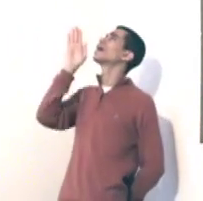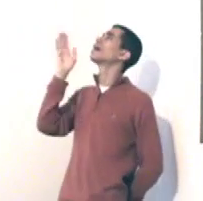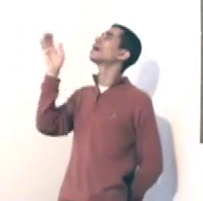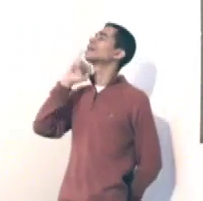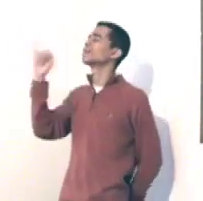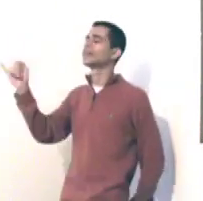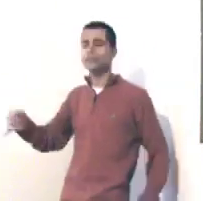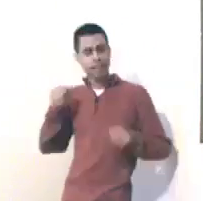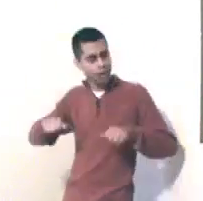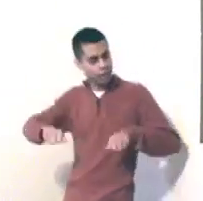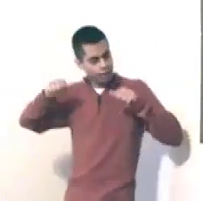God is